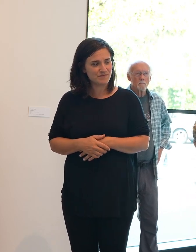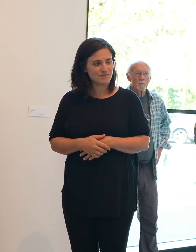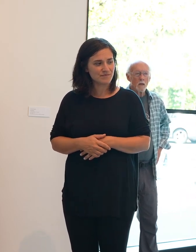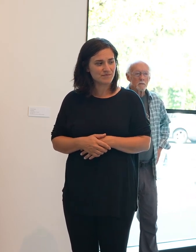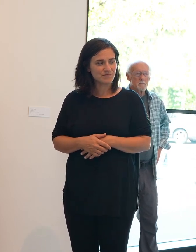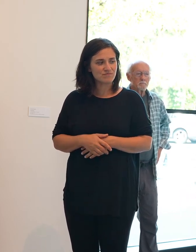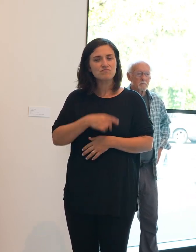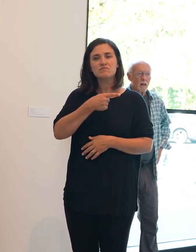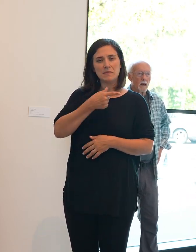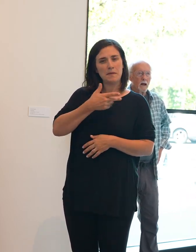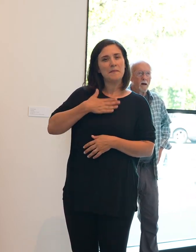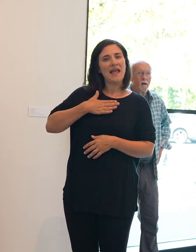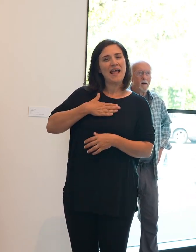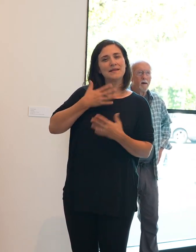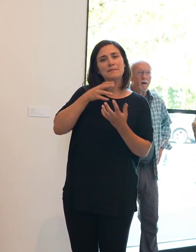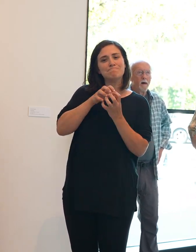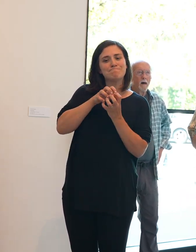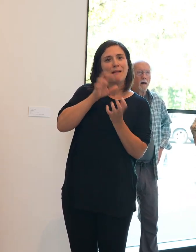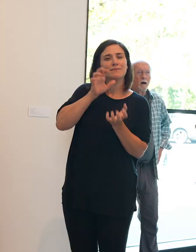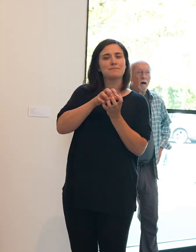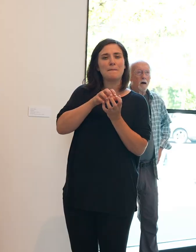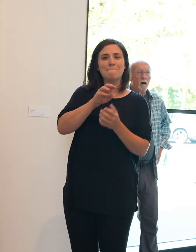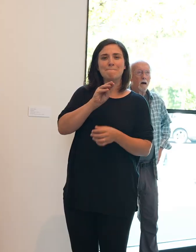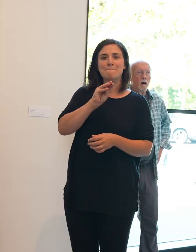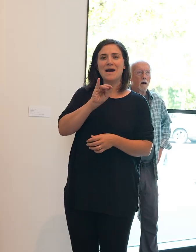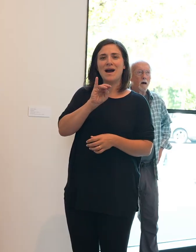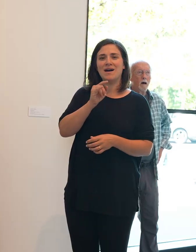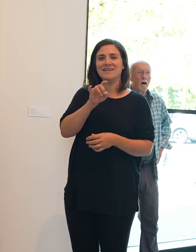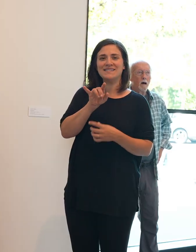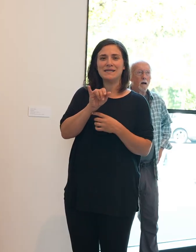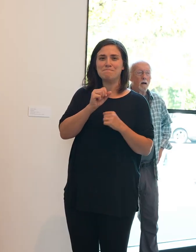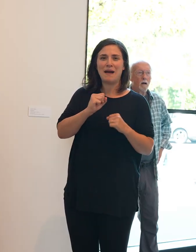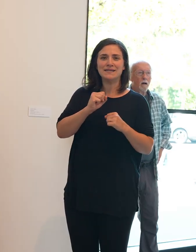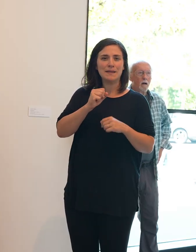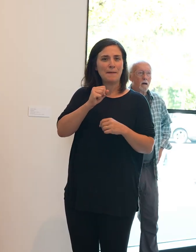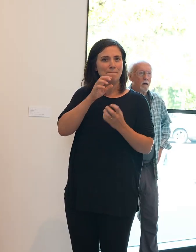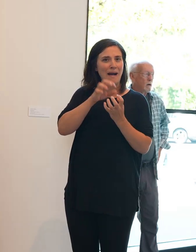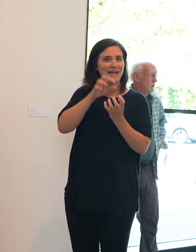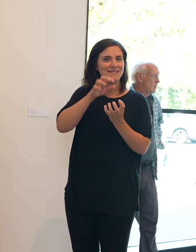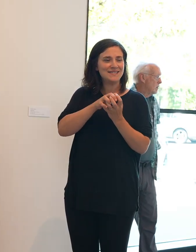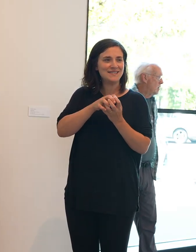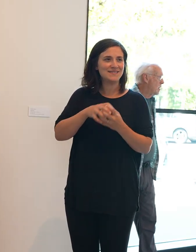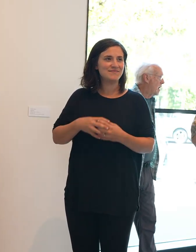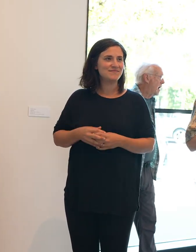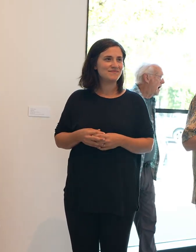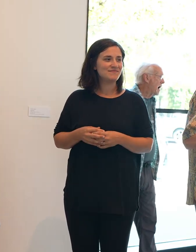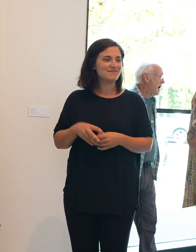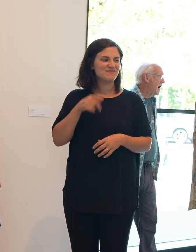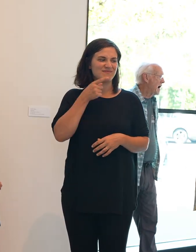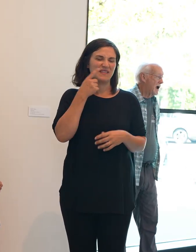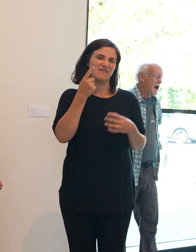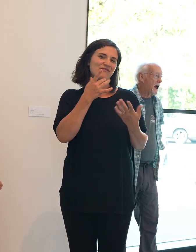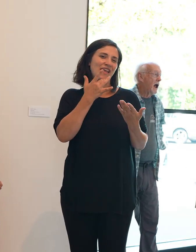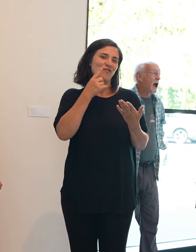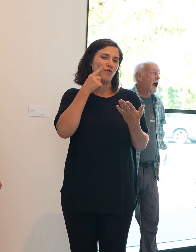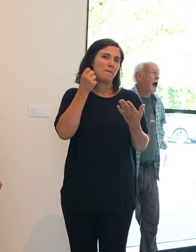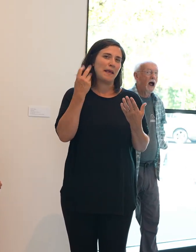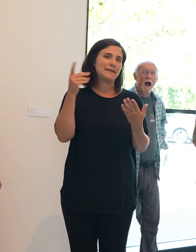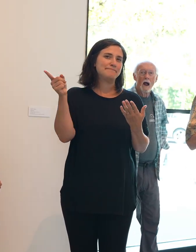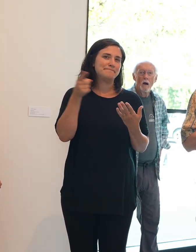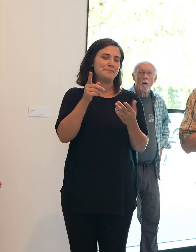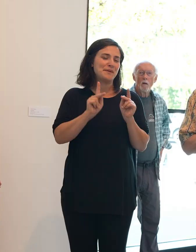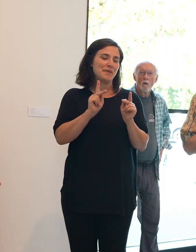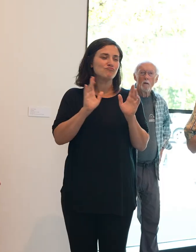that was Mighty Bitey, and that seems to be a real favorite of a lot of folks and stuff.